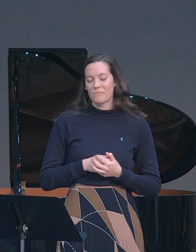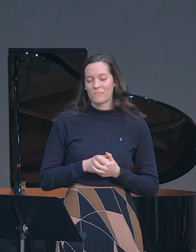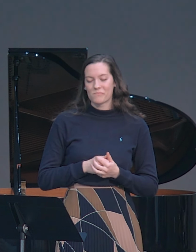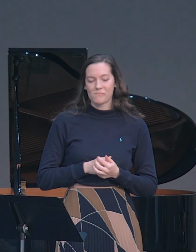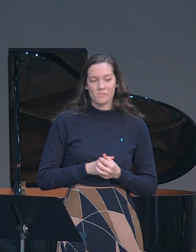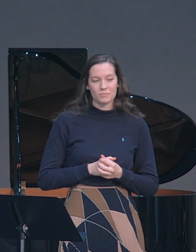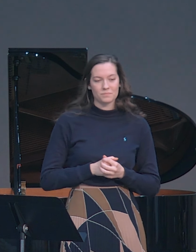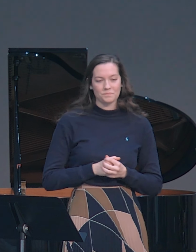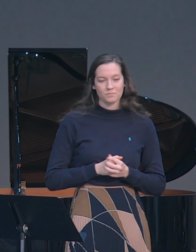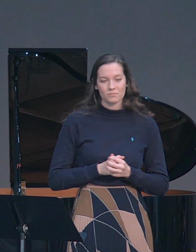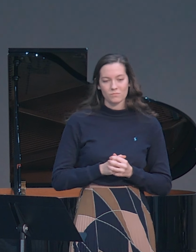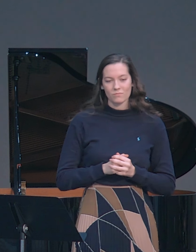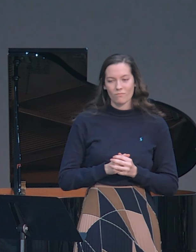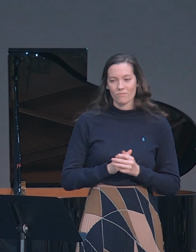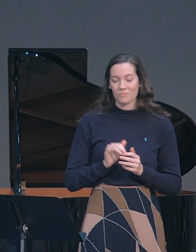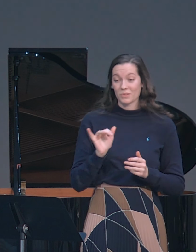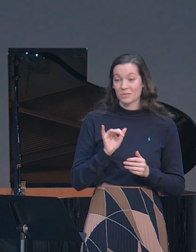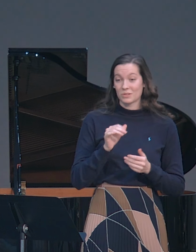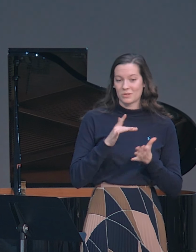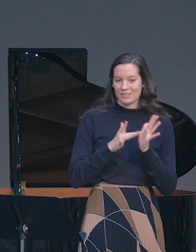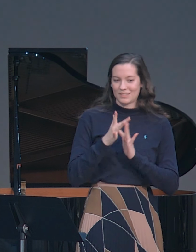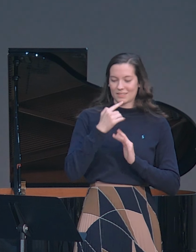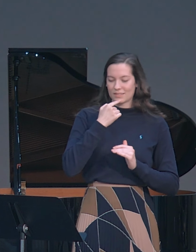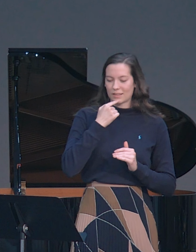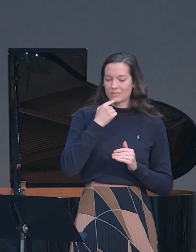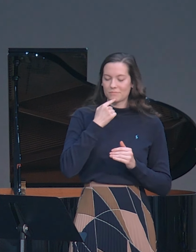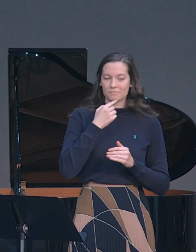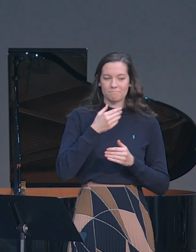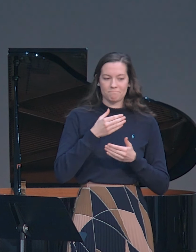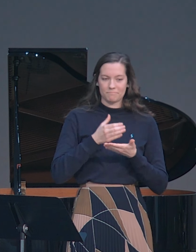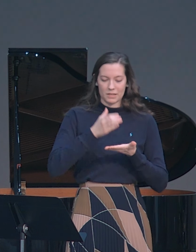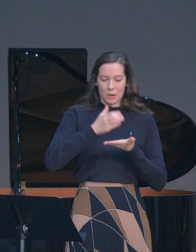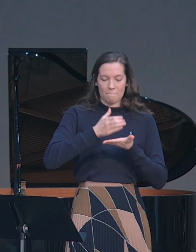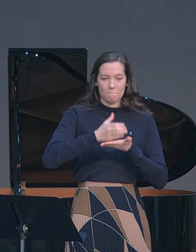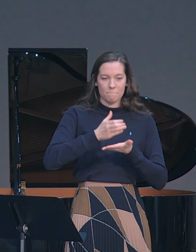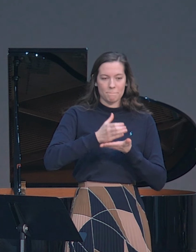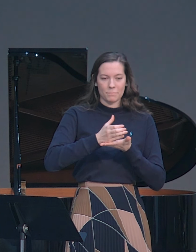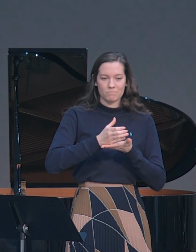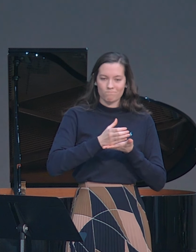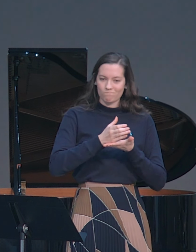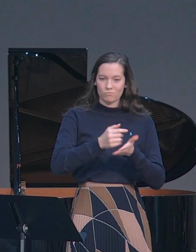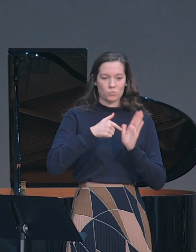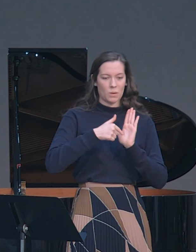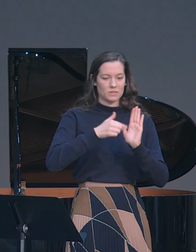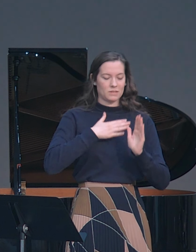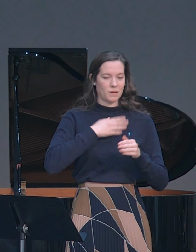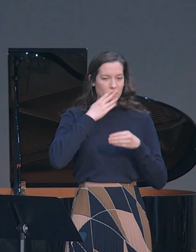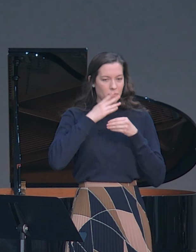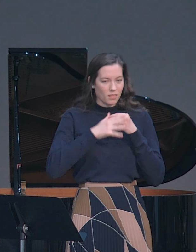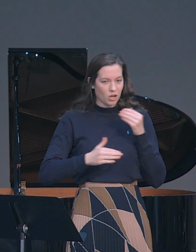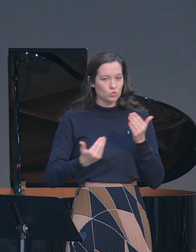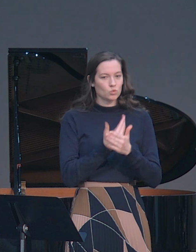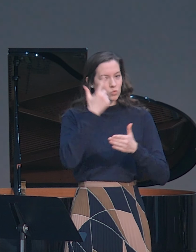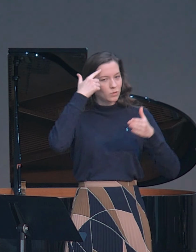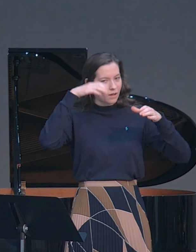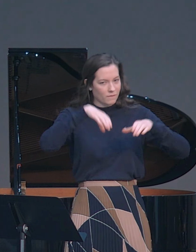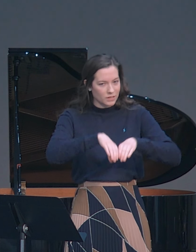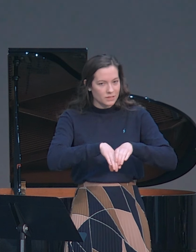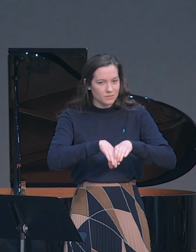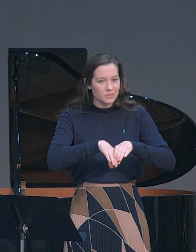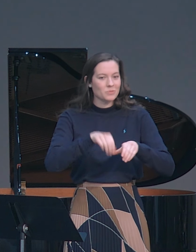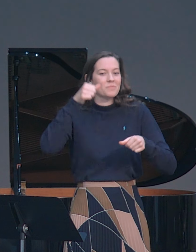All right, Scripture says, in the same way, he took the cup after supper, saying, "This is the cup in the new covenant in my blood. Do this as often as you drink